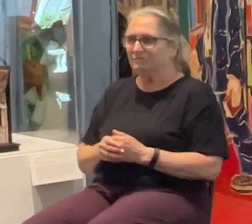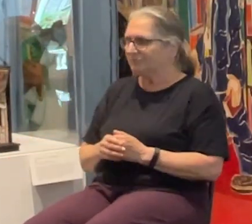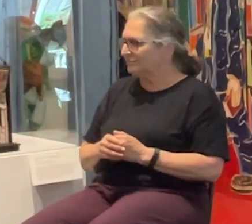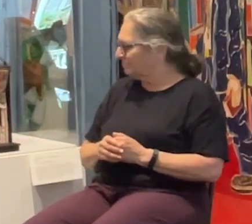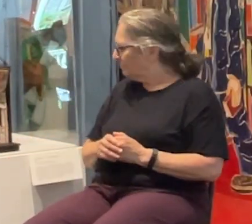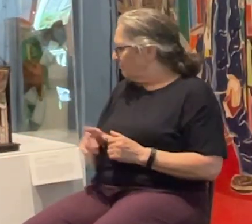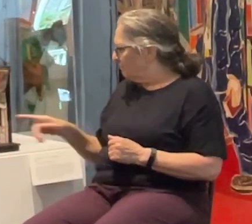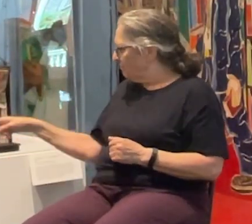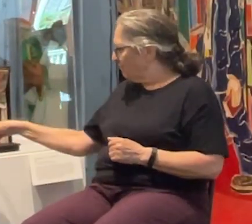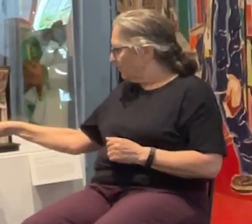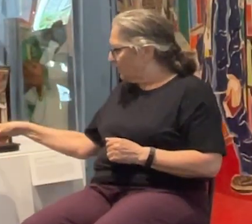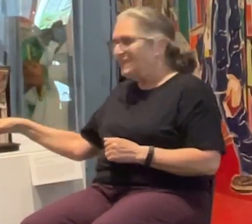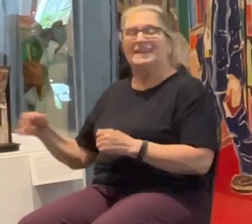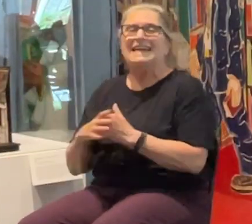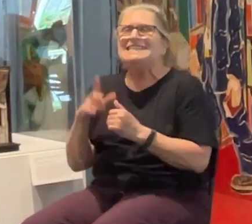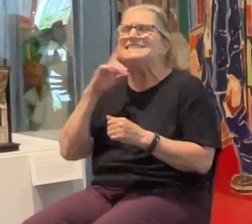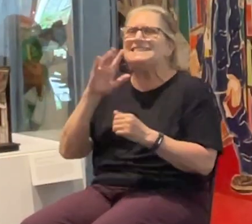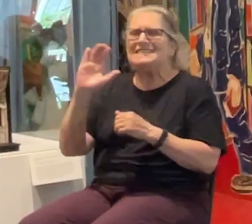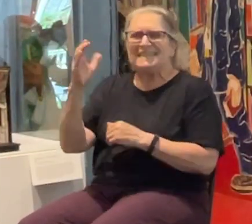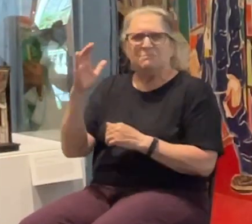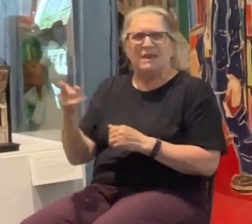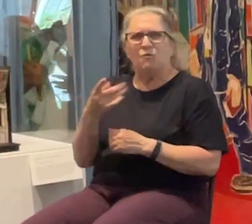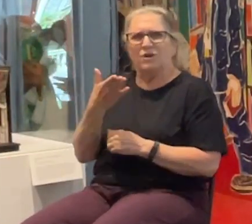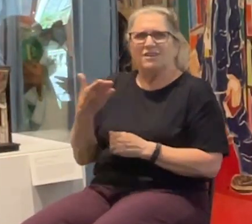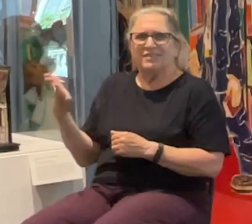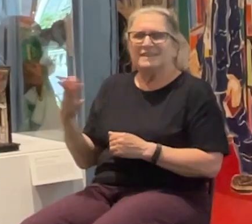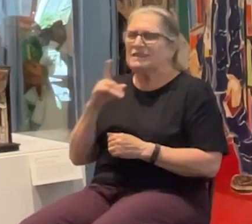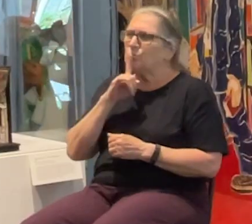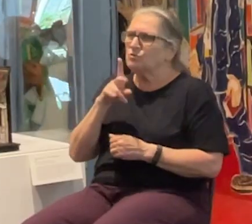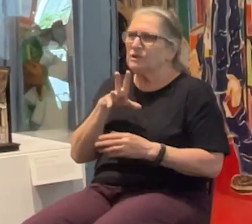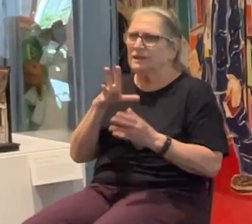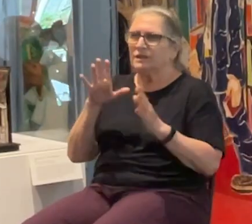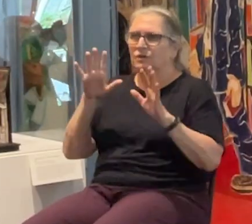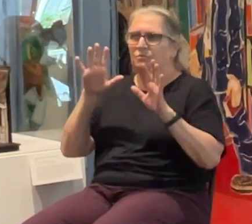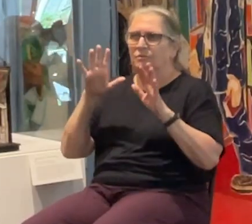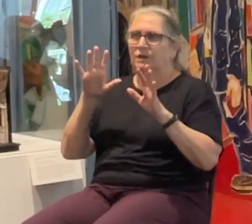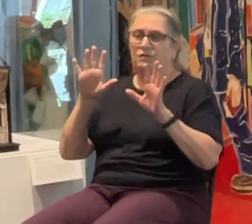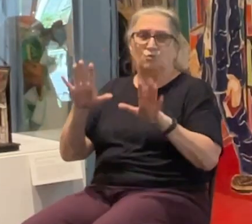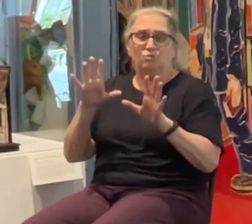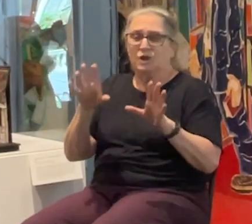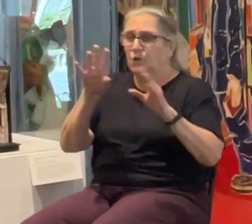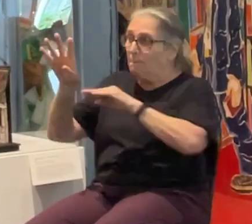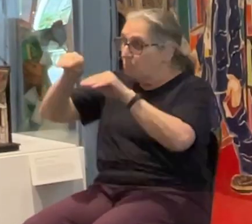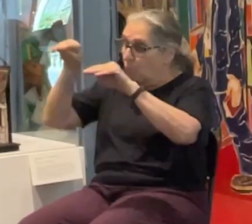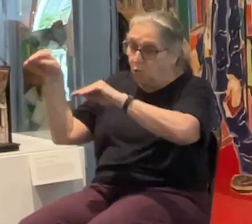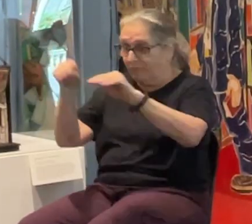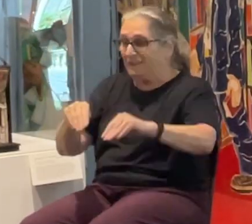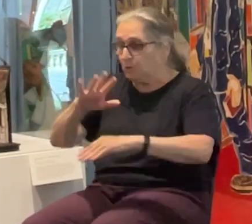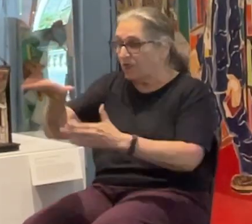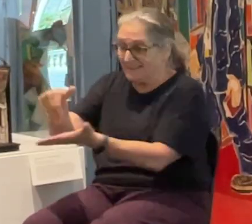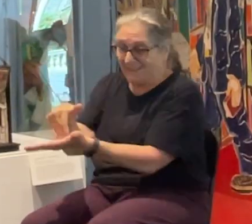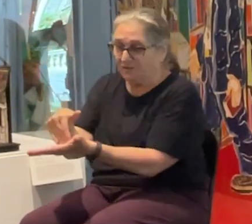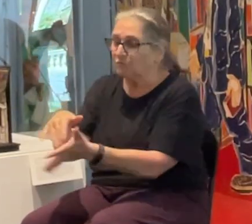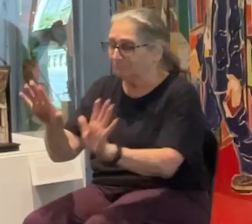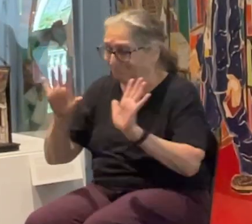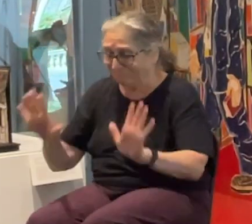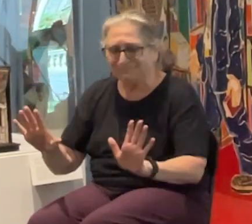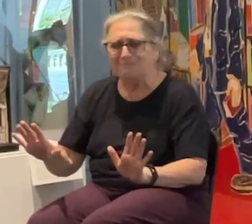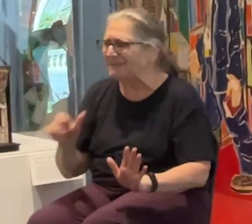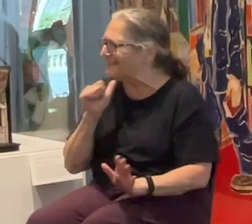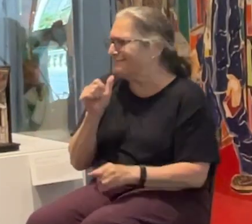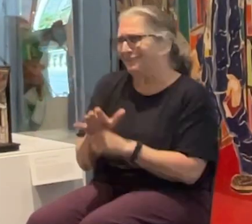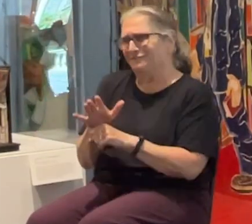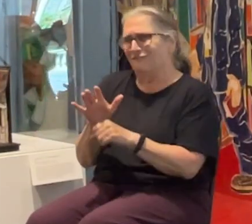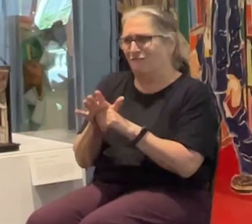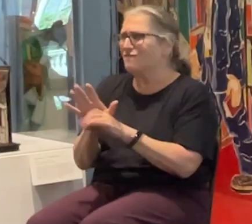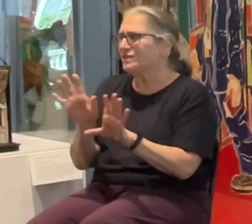to me, one of the things that would work really well to move into the center, but it was still gonna be not quite enough. So what I met with